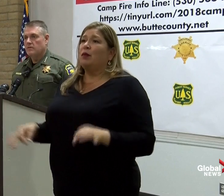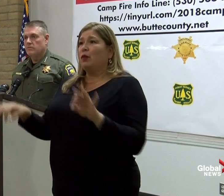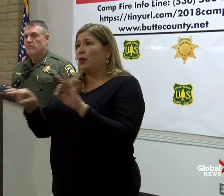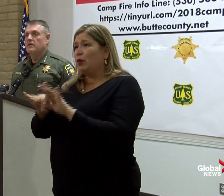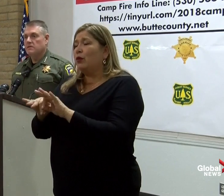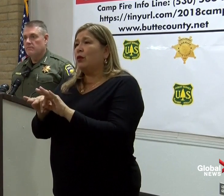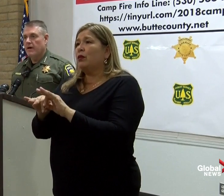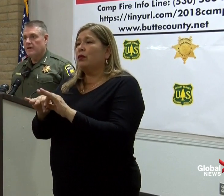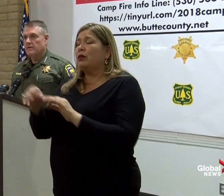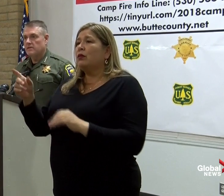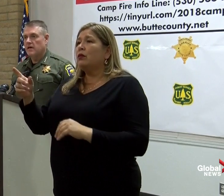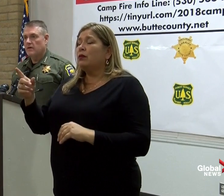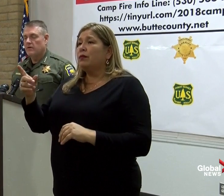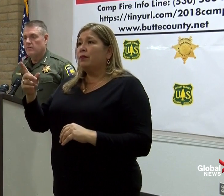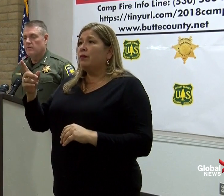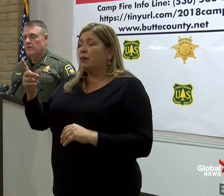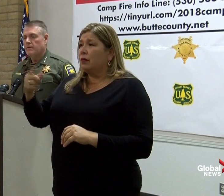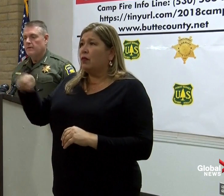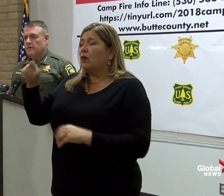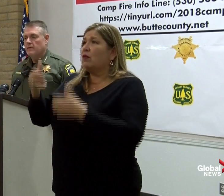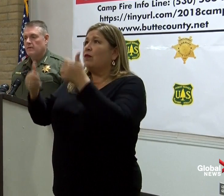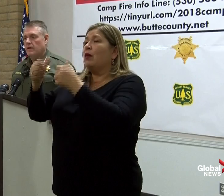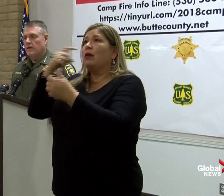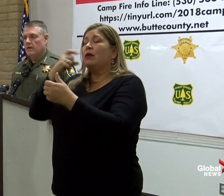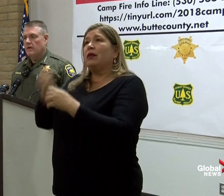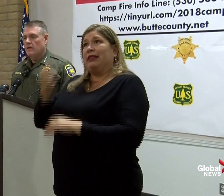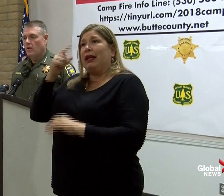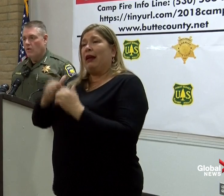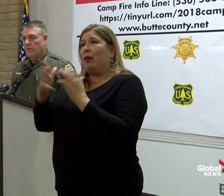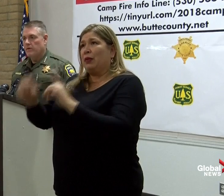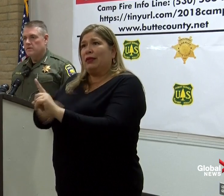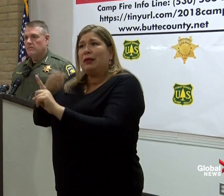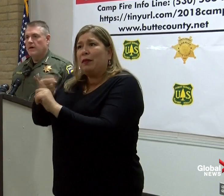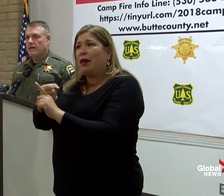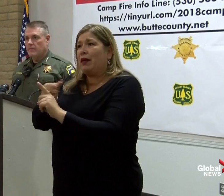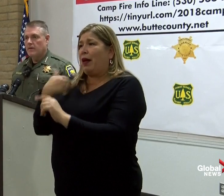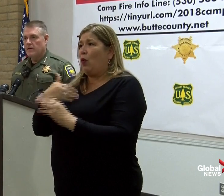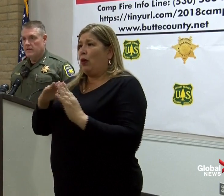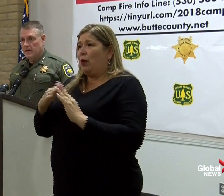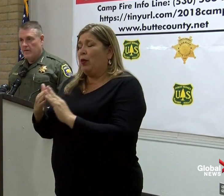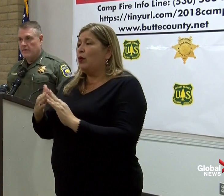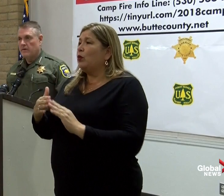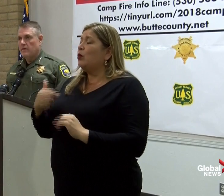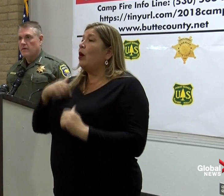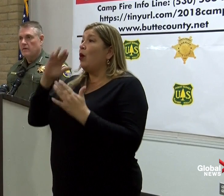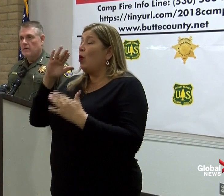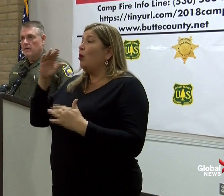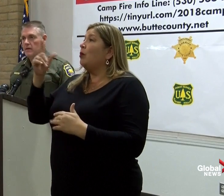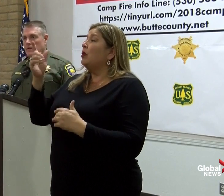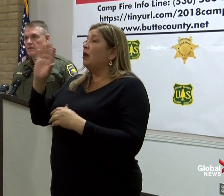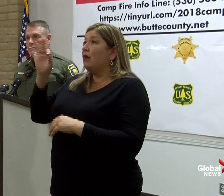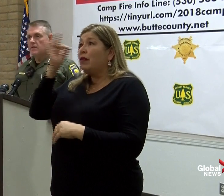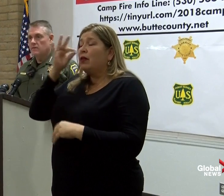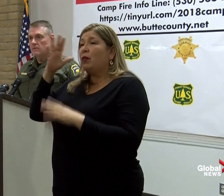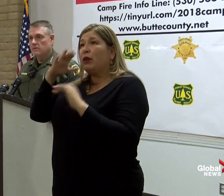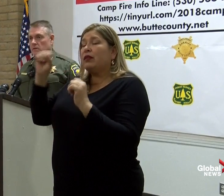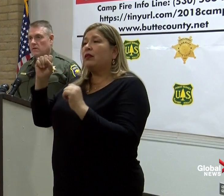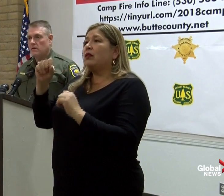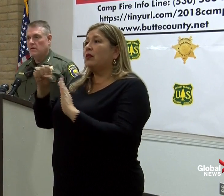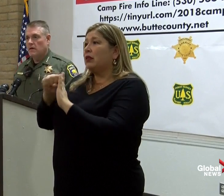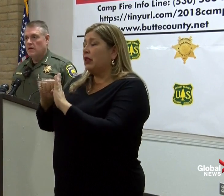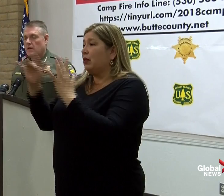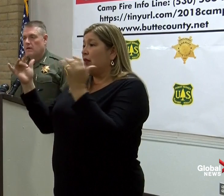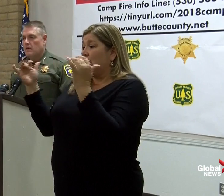the tremendous impact this had on our community. And my hope is that by coming here together, it